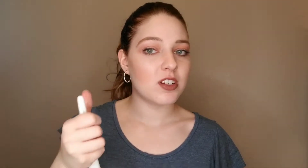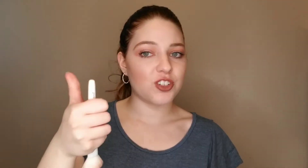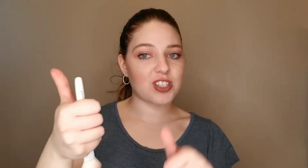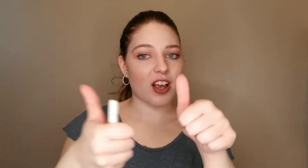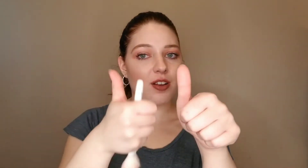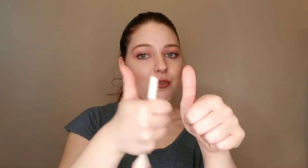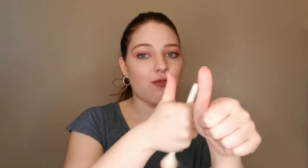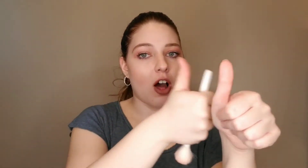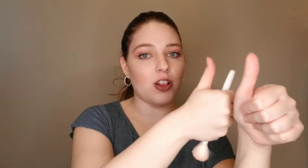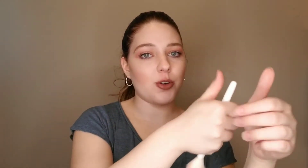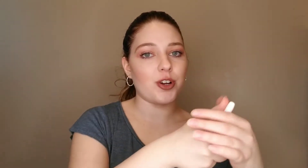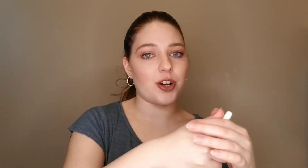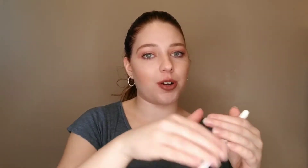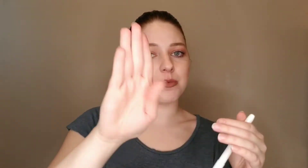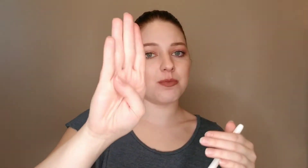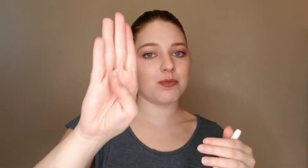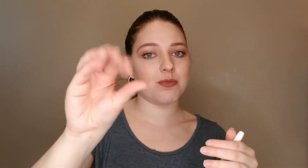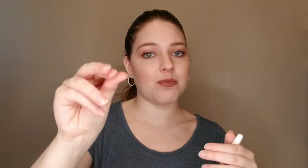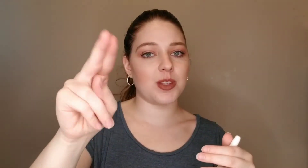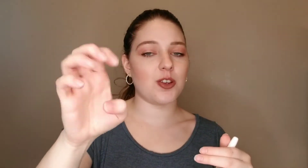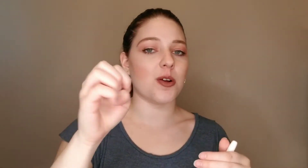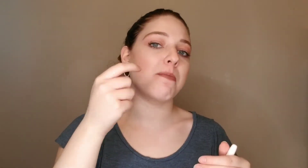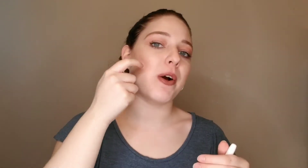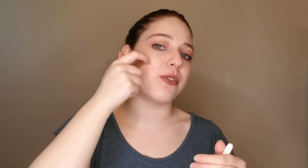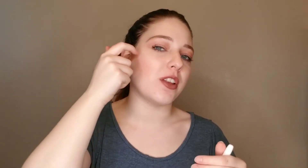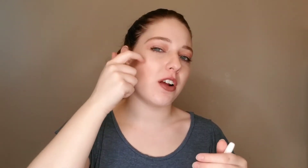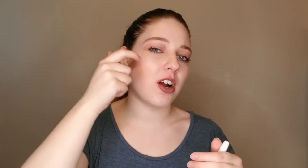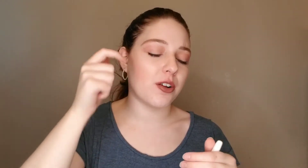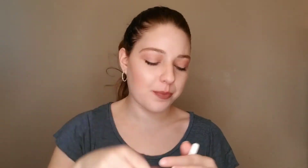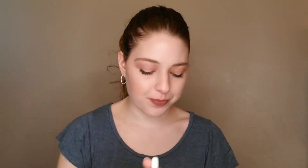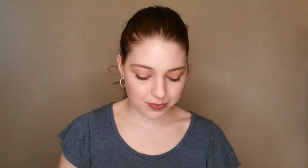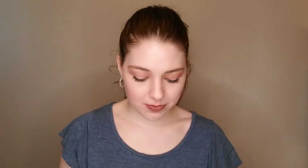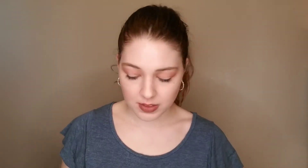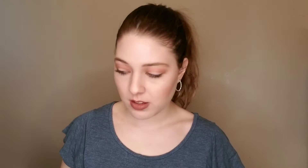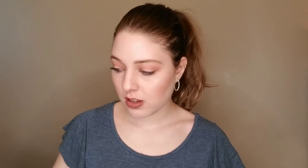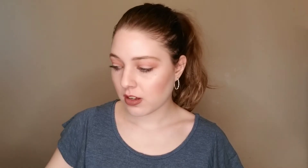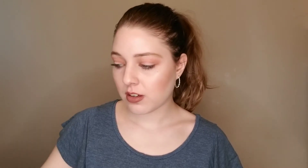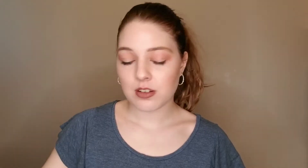just kind of follow your bone there.